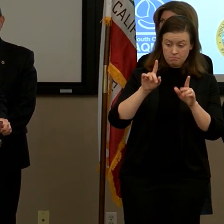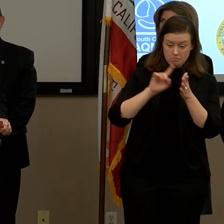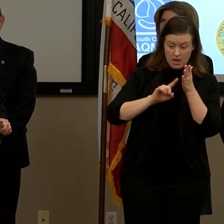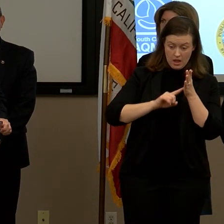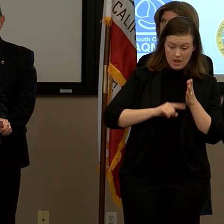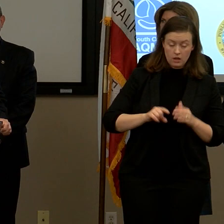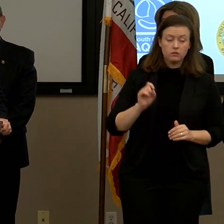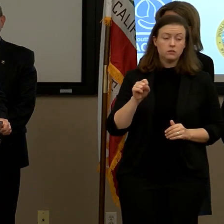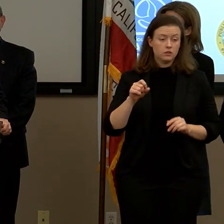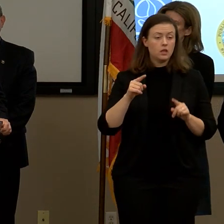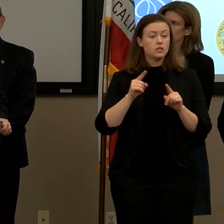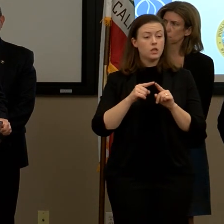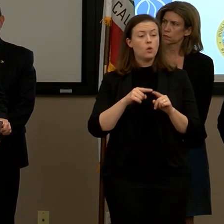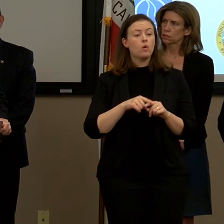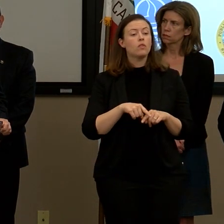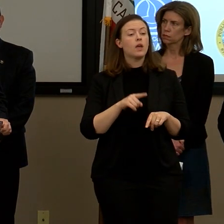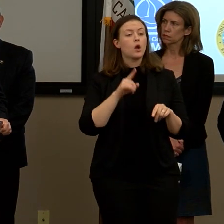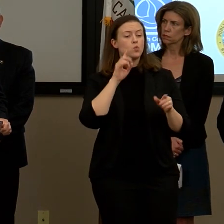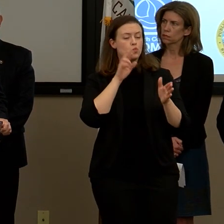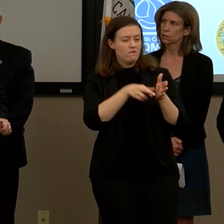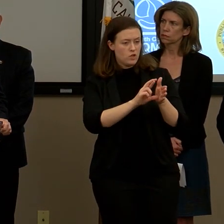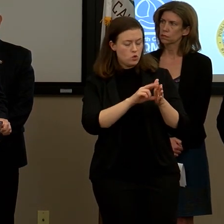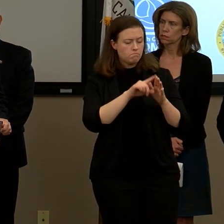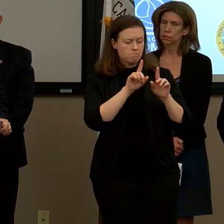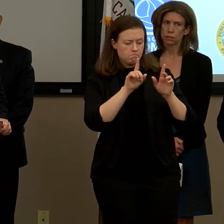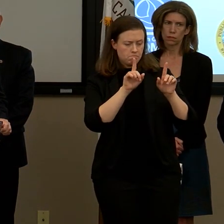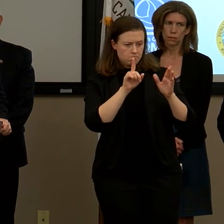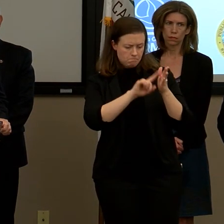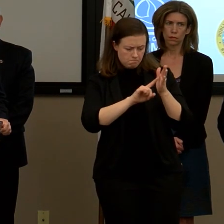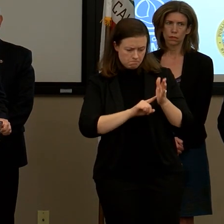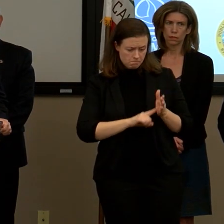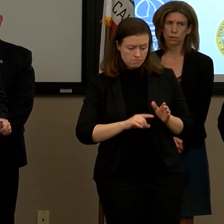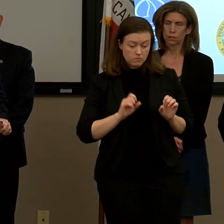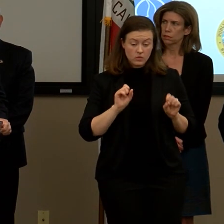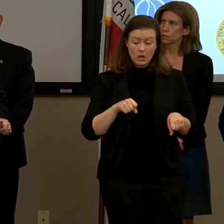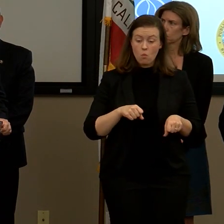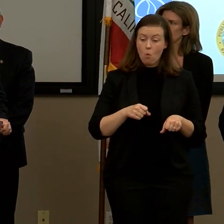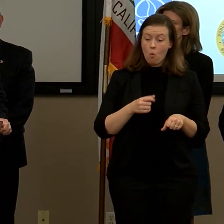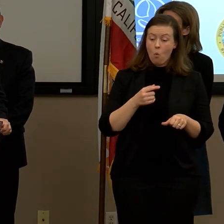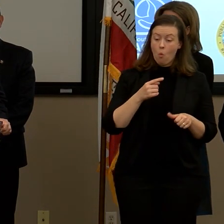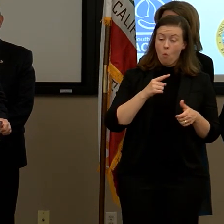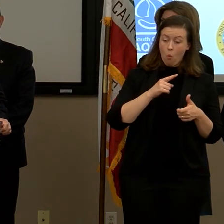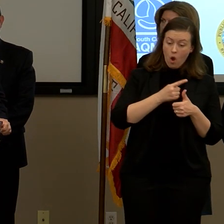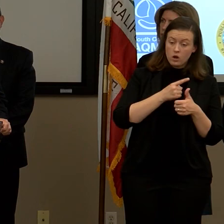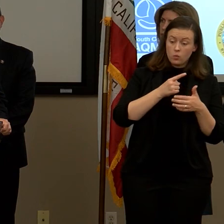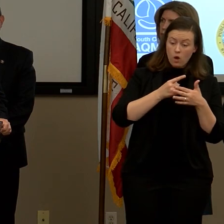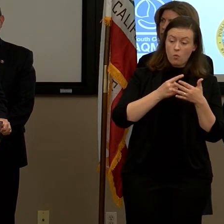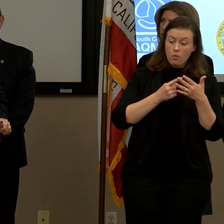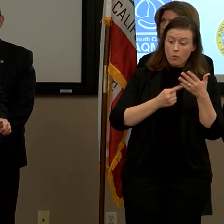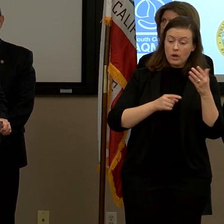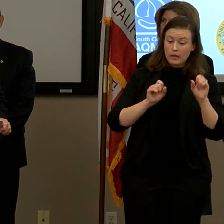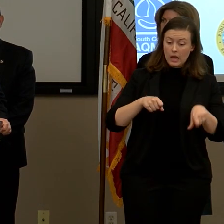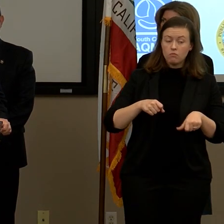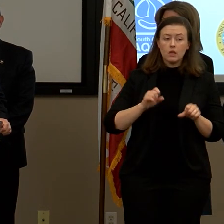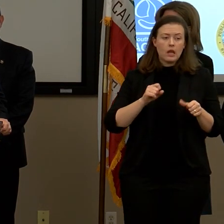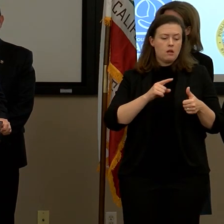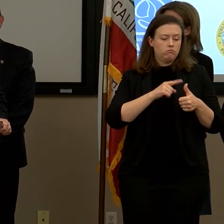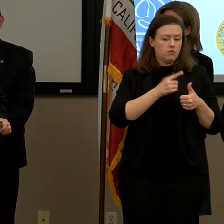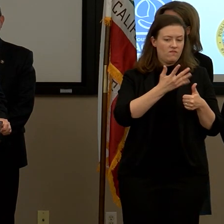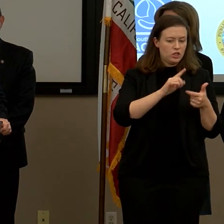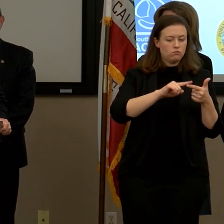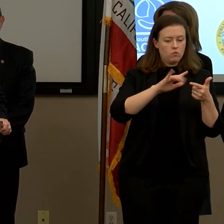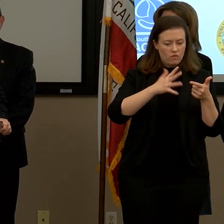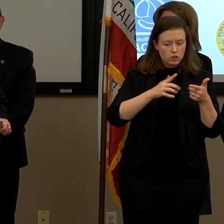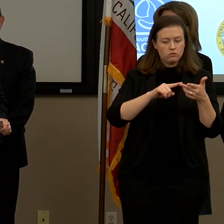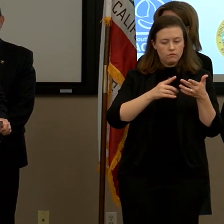Until they have gone through our well-by-well review criteria, that is correct. Can they bring them on one well at a time? Well, they can finish them. We expect they're going to be finishing